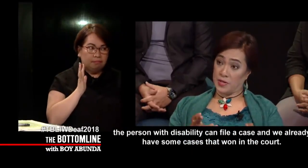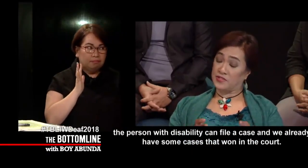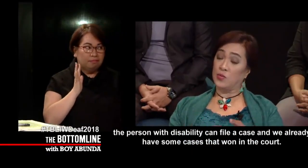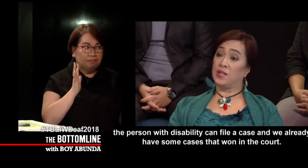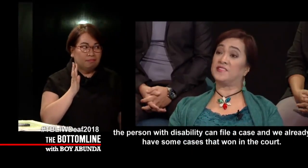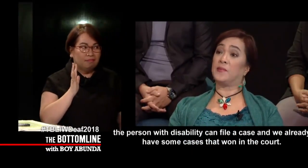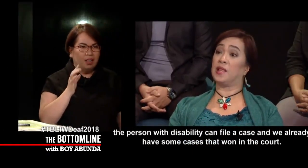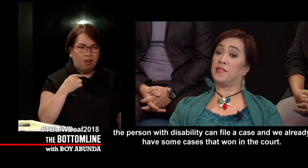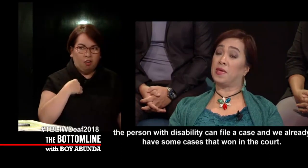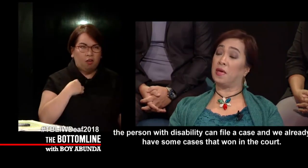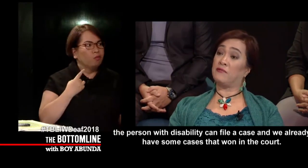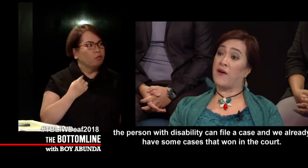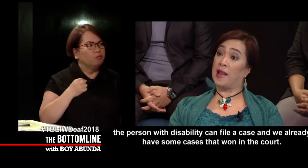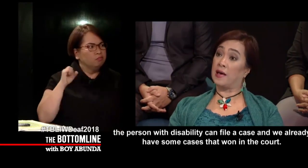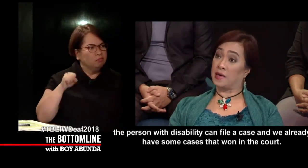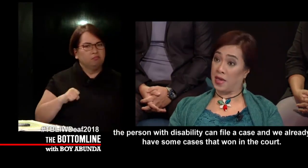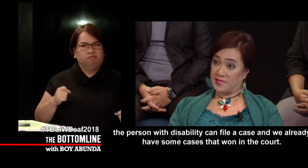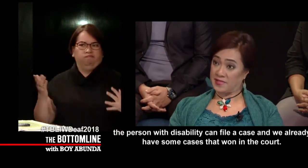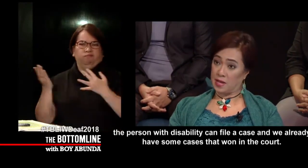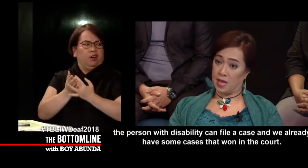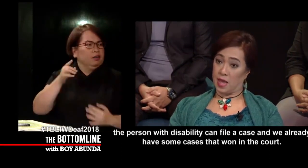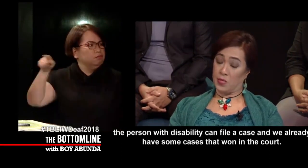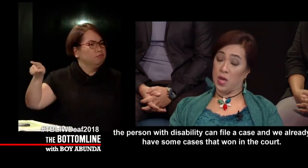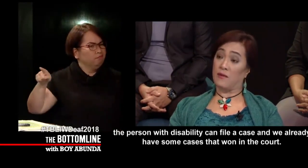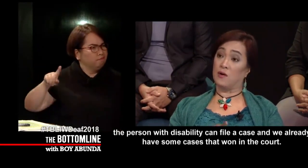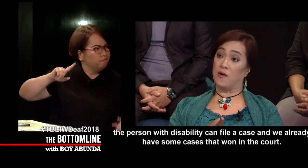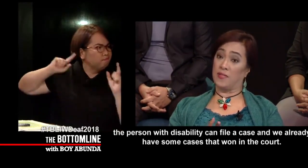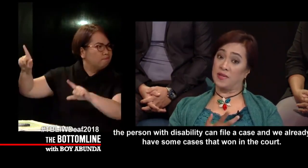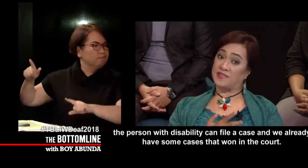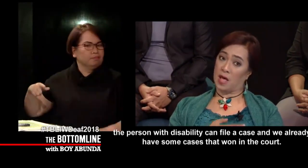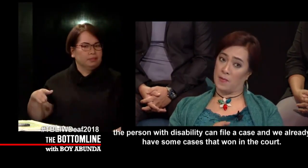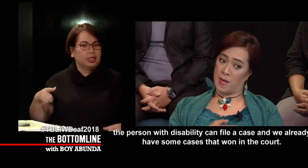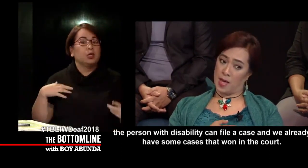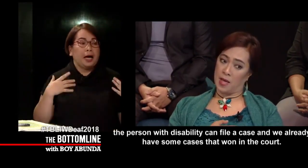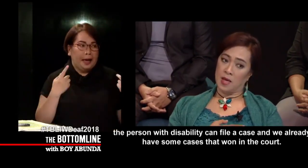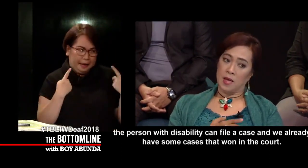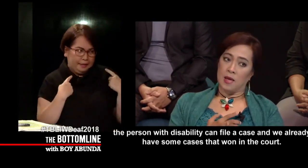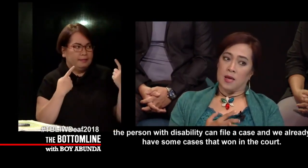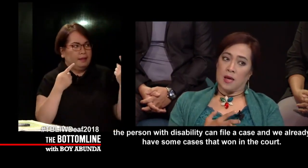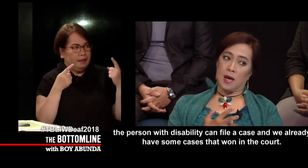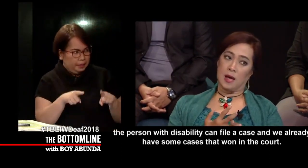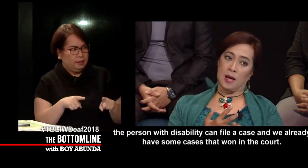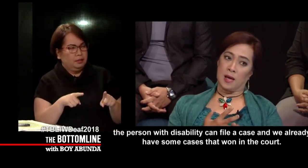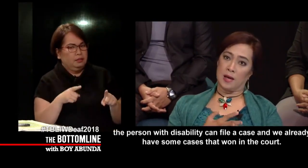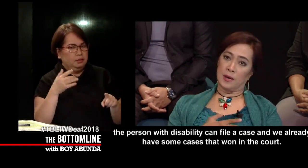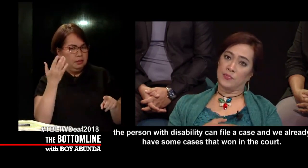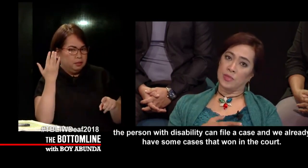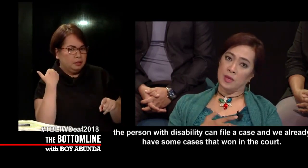the person with disability can file a case. And we have already some